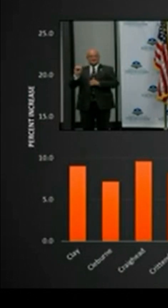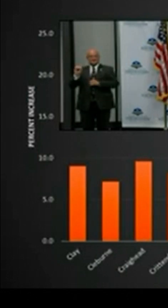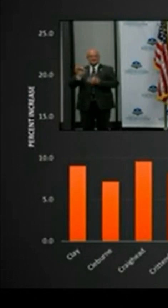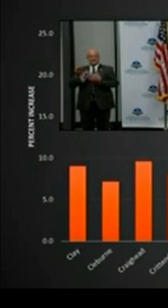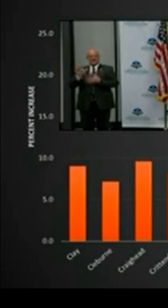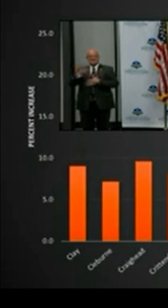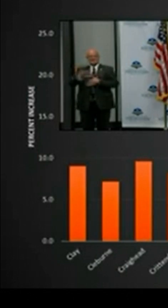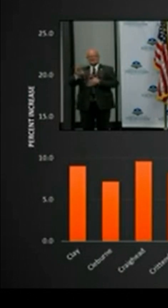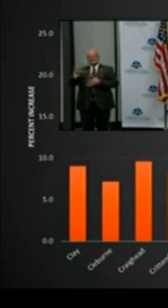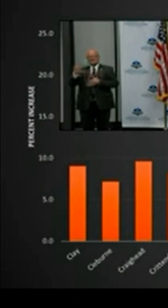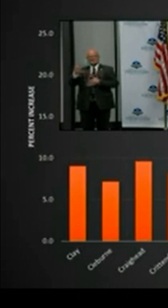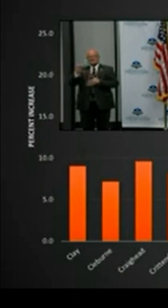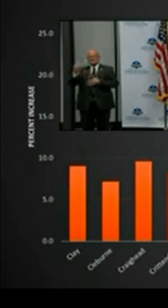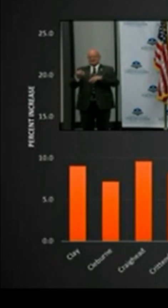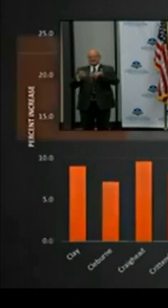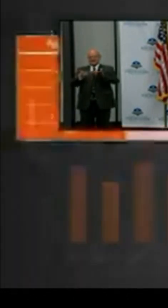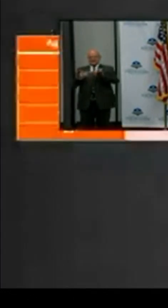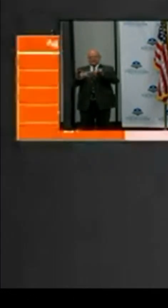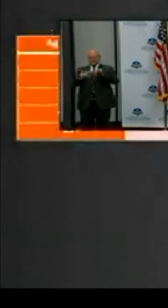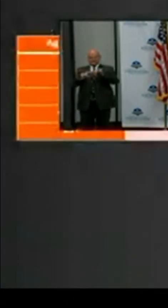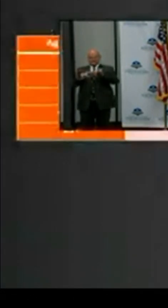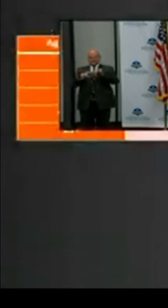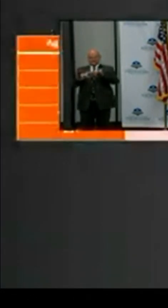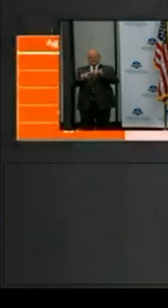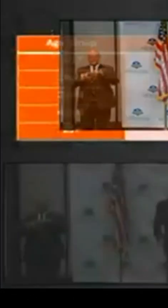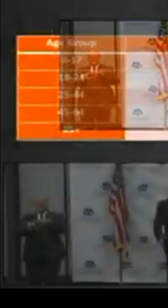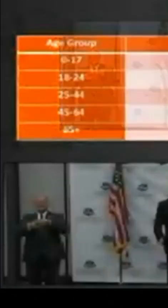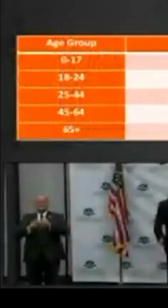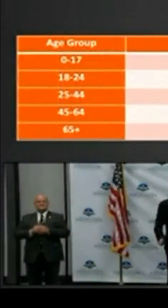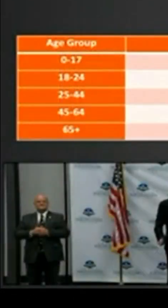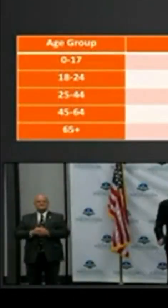had about a 17% increase. And then